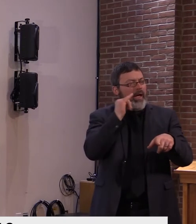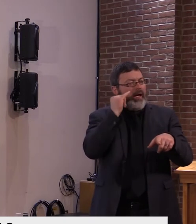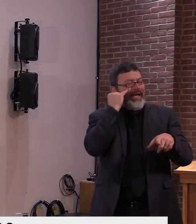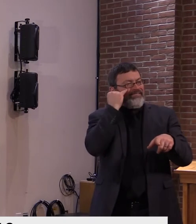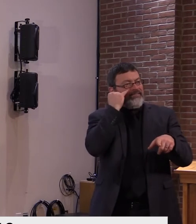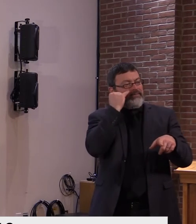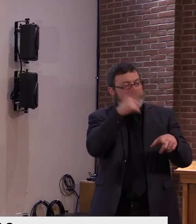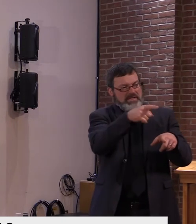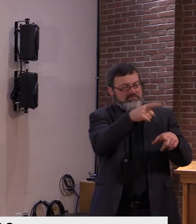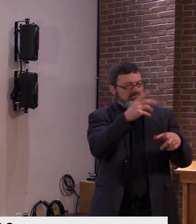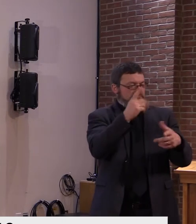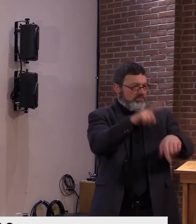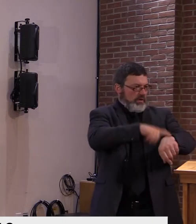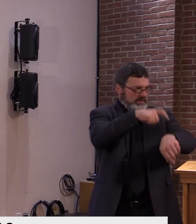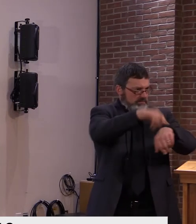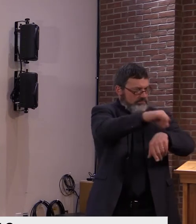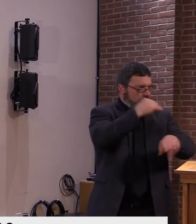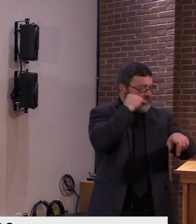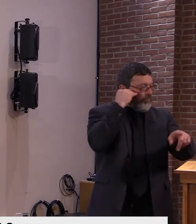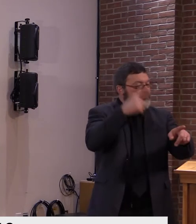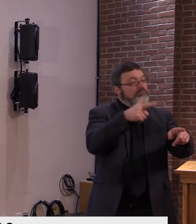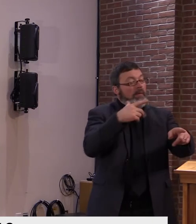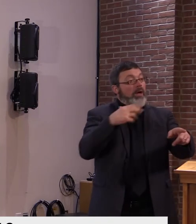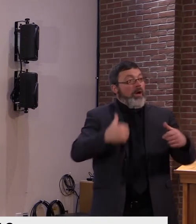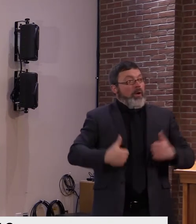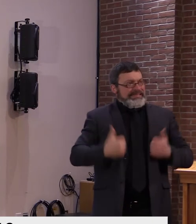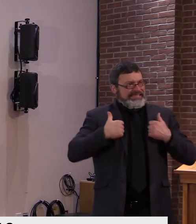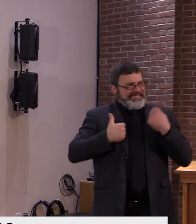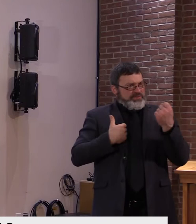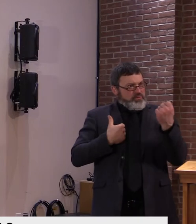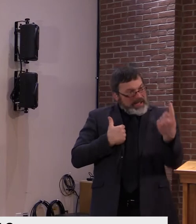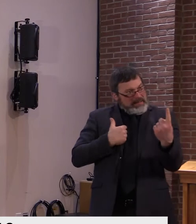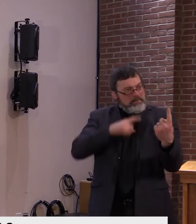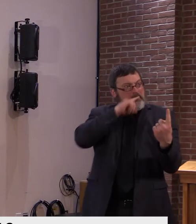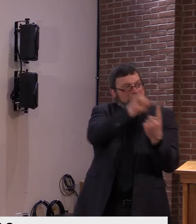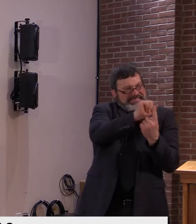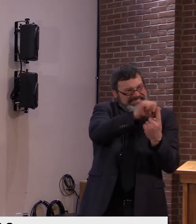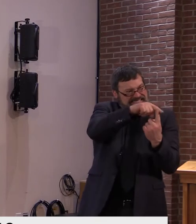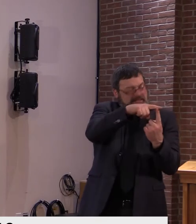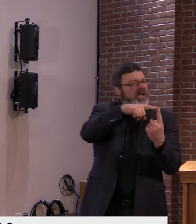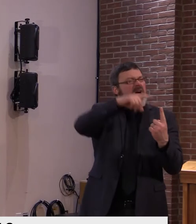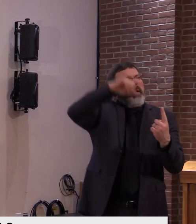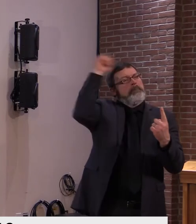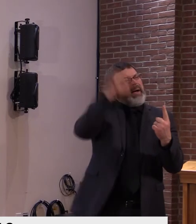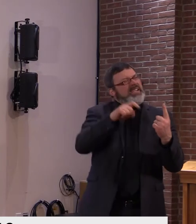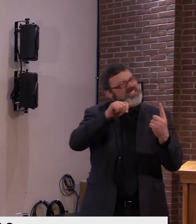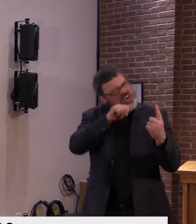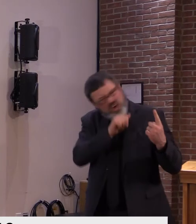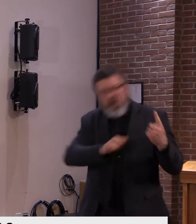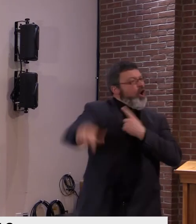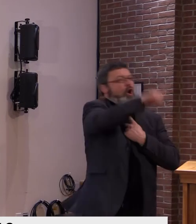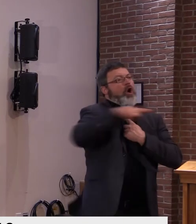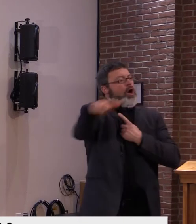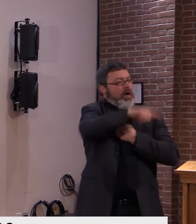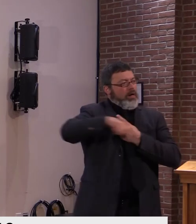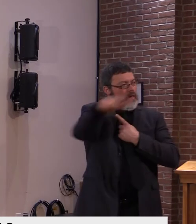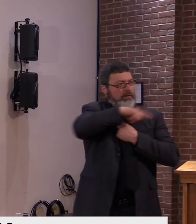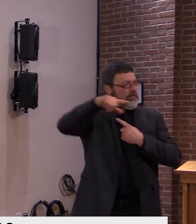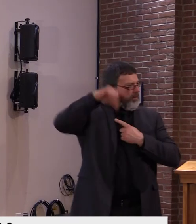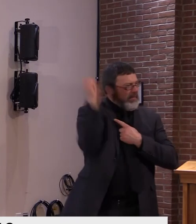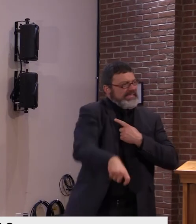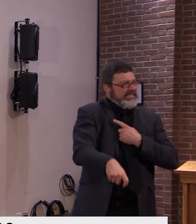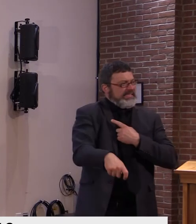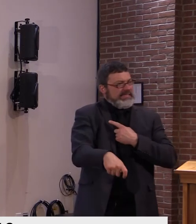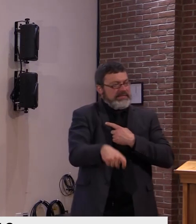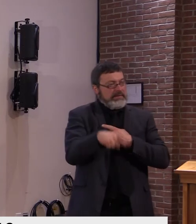until we feel comfortable that we have a good understanding of the prevalence in the virus, of the